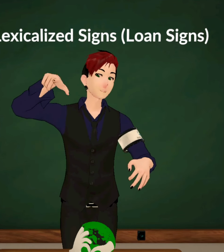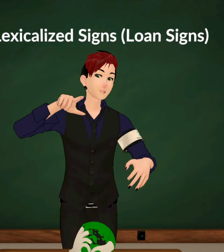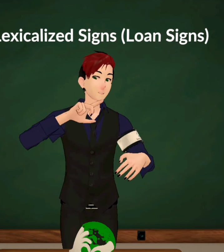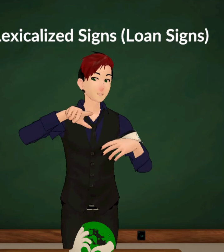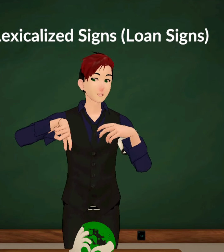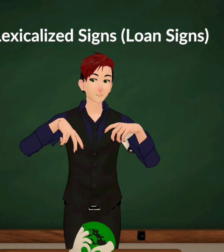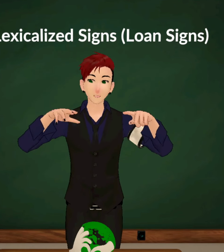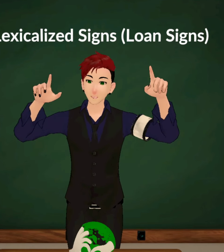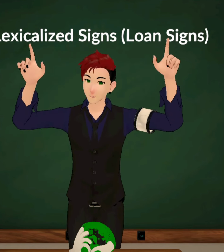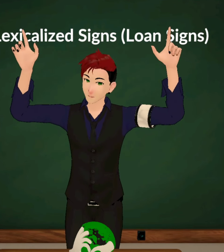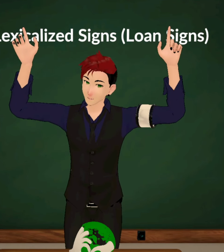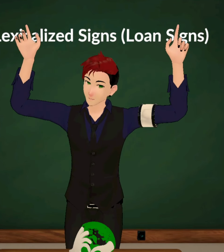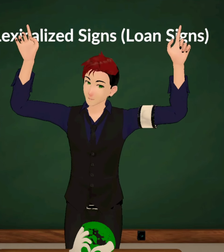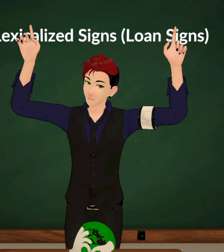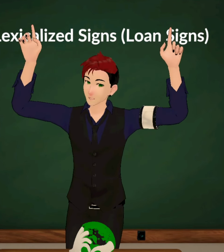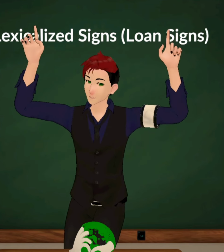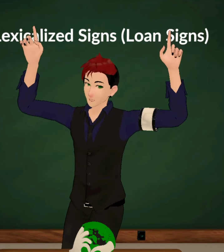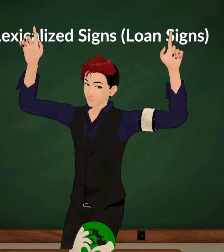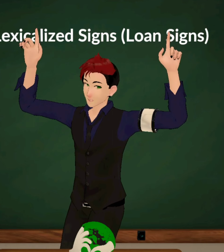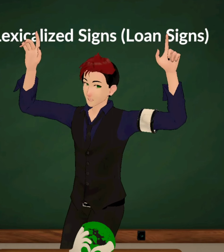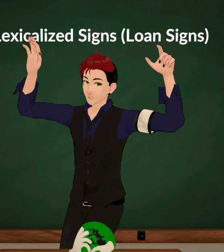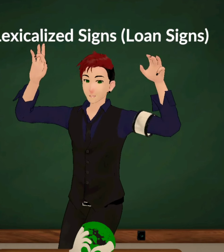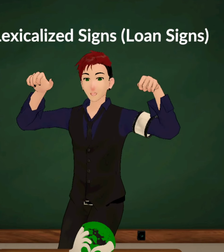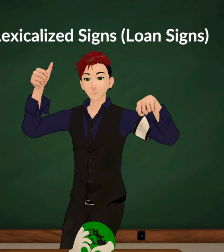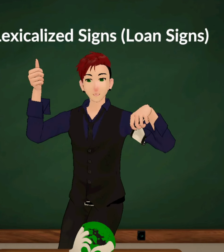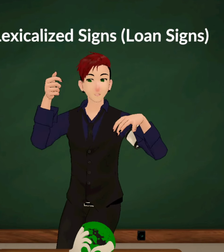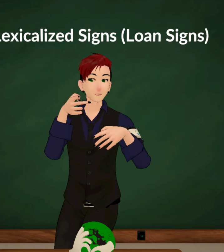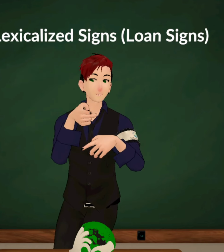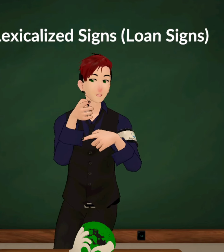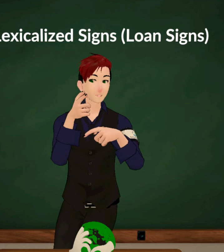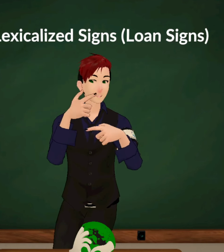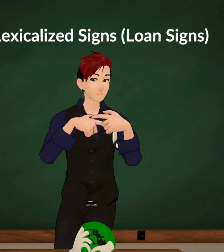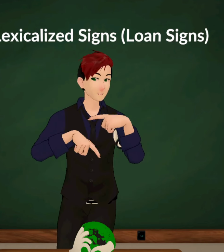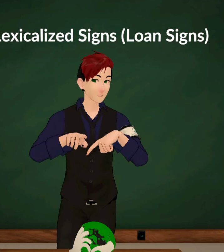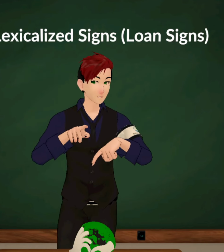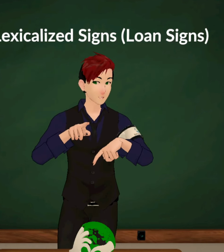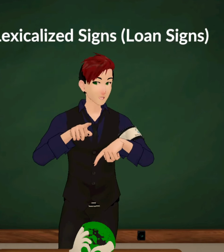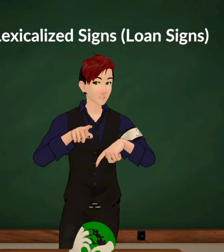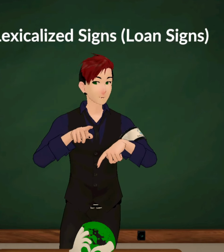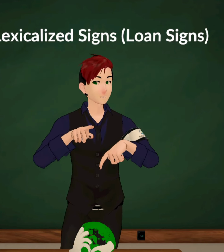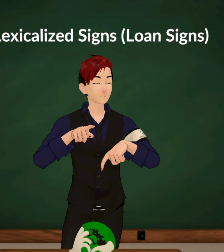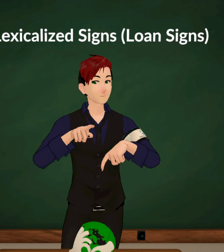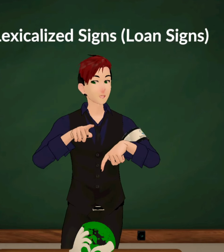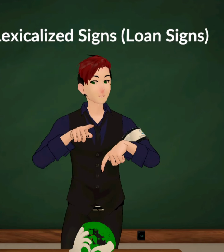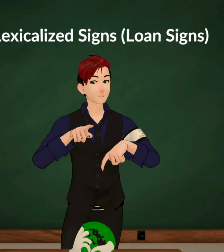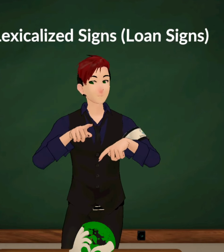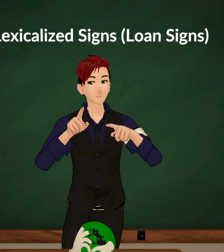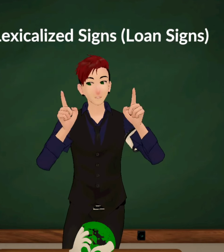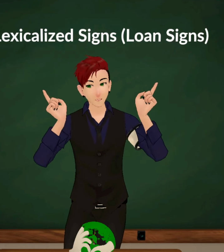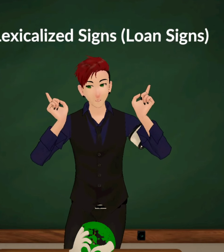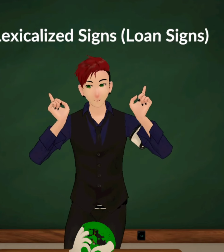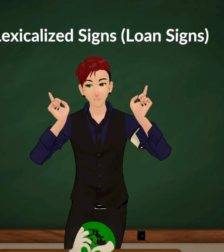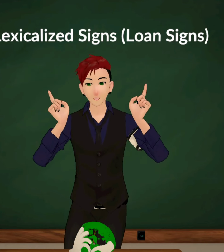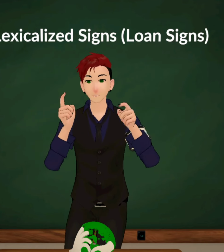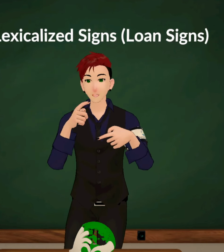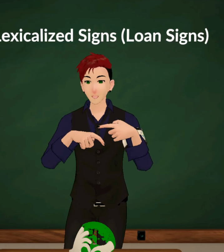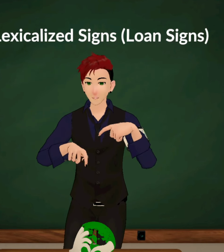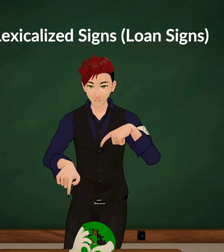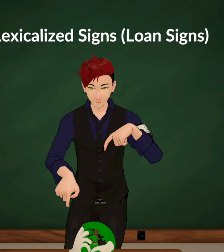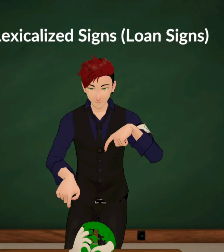Now we're going to talk about this fun little thing, lexicalized signs, otherwise known as loan signs. These are signs,